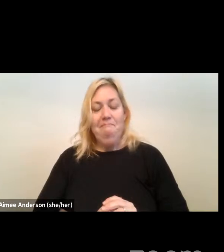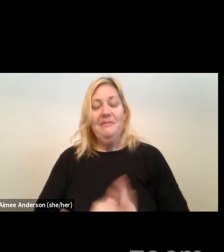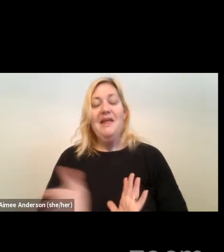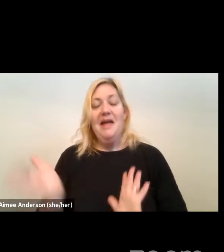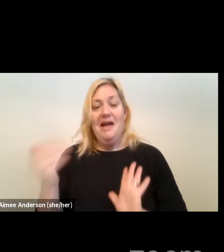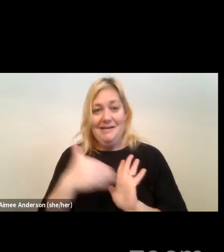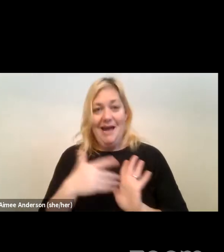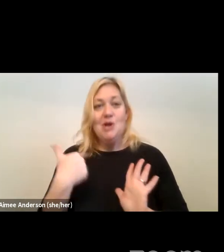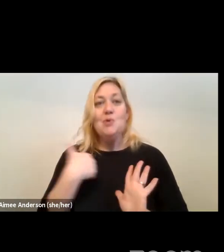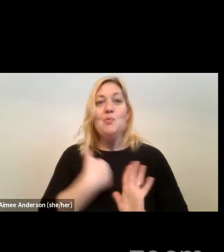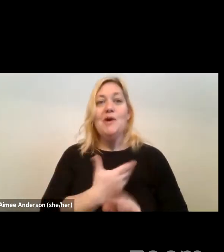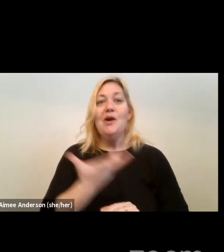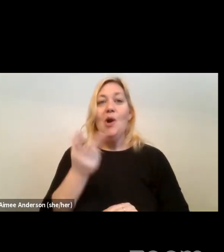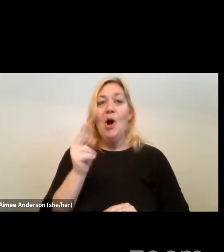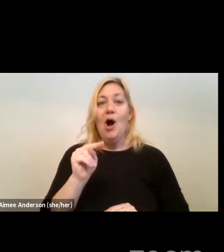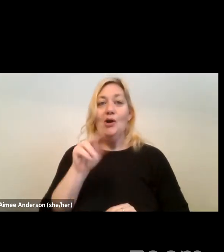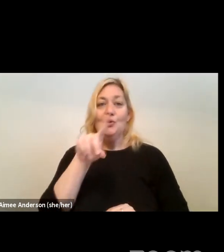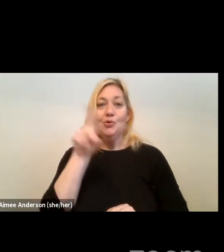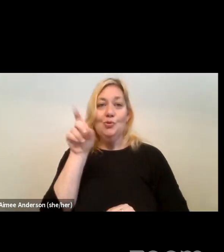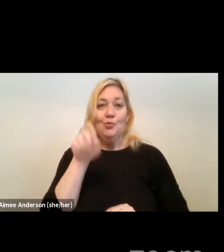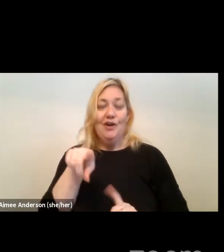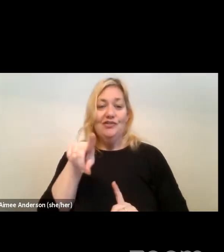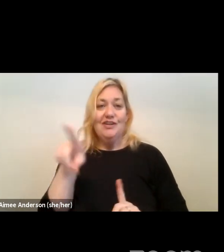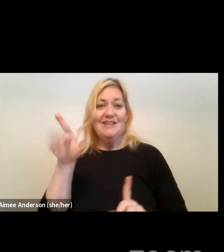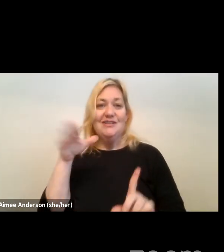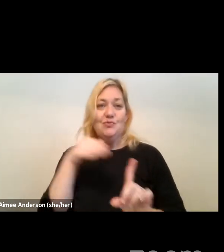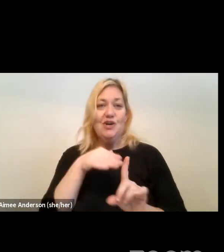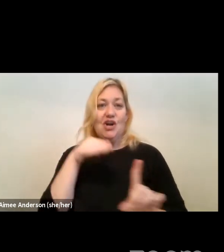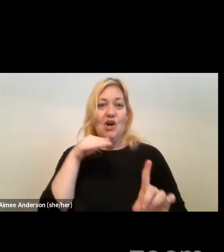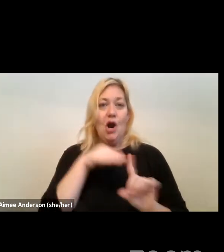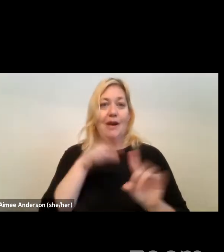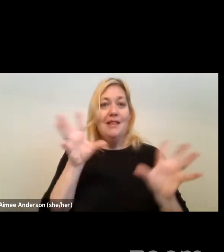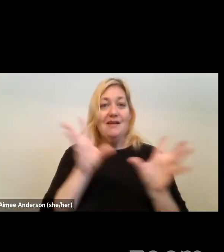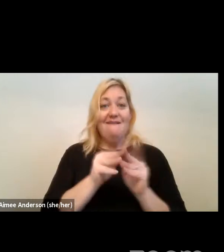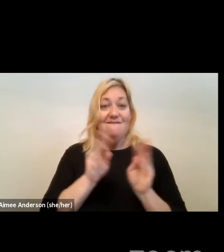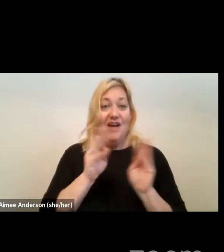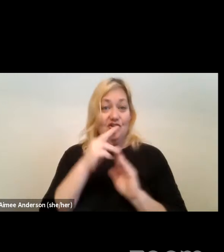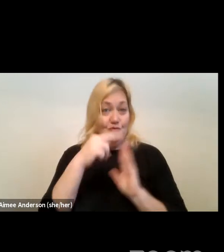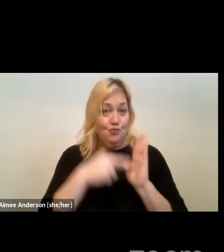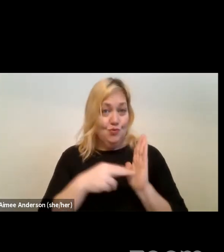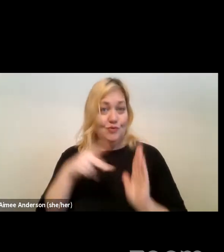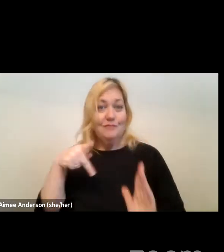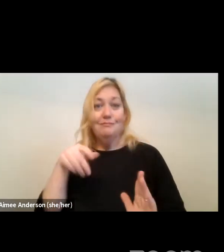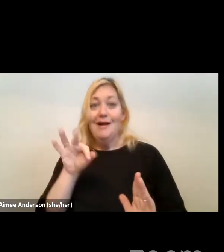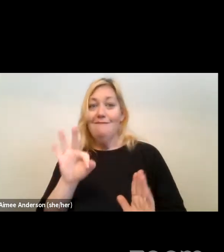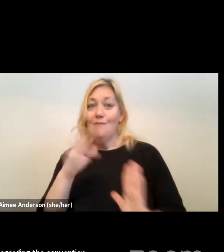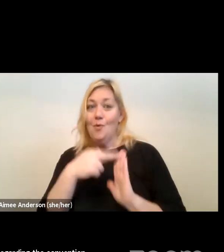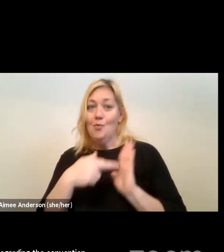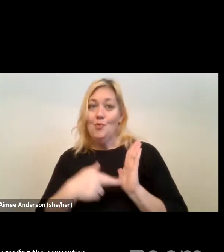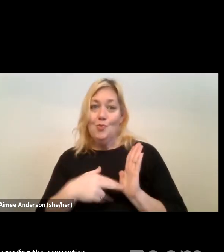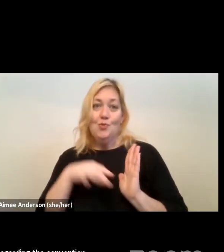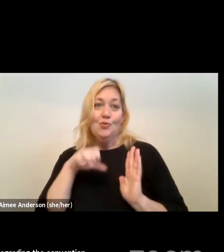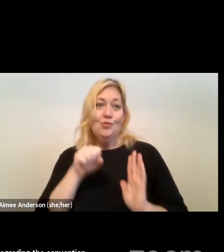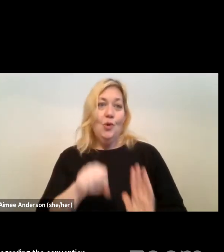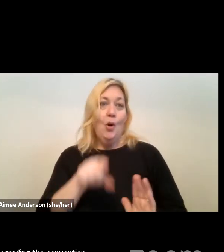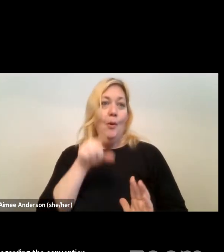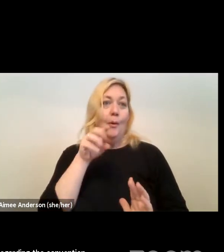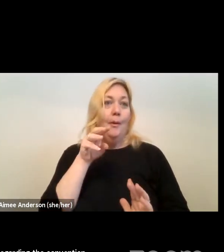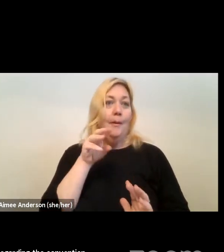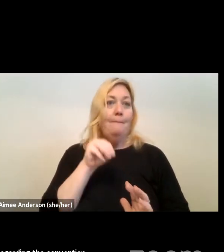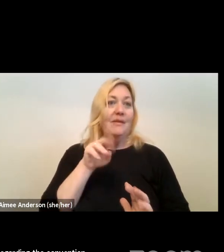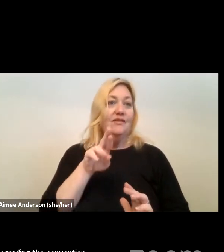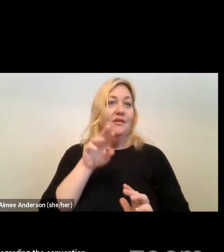Again, we're on questions regarding the convention rules and platform rules. So, Mr. Fink.